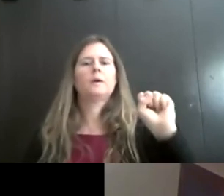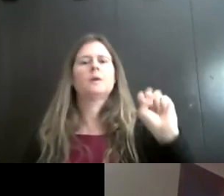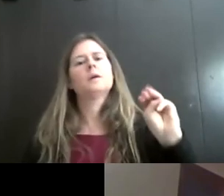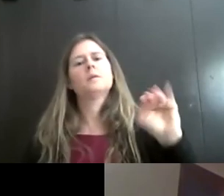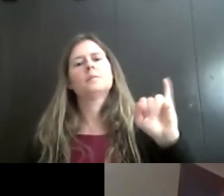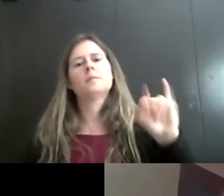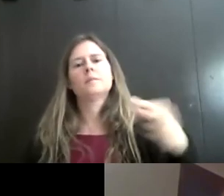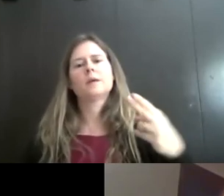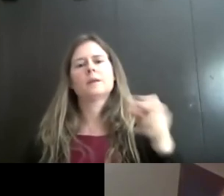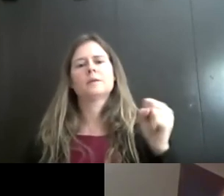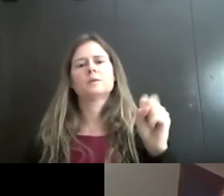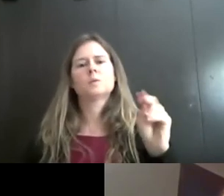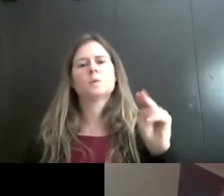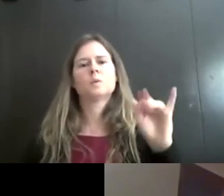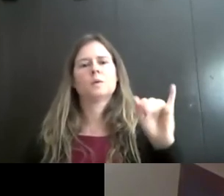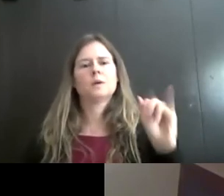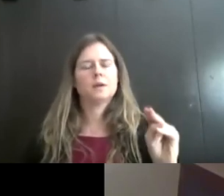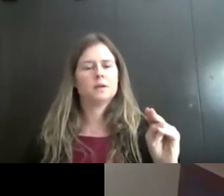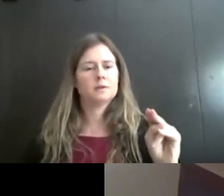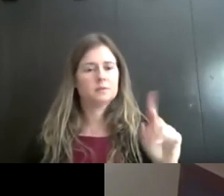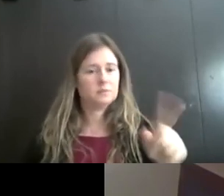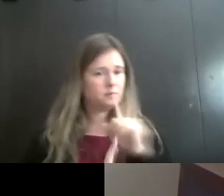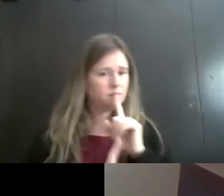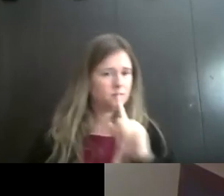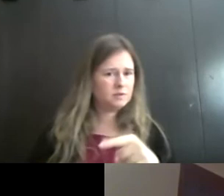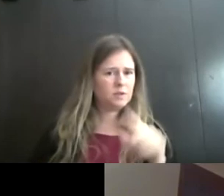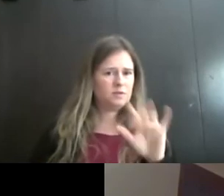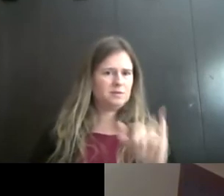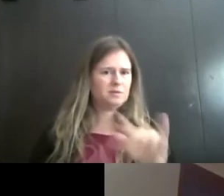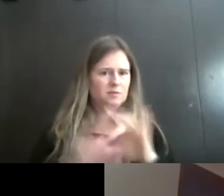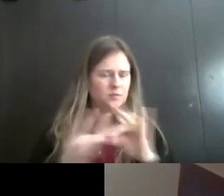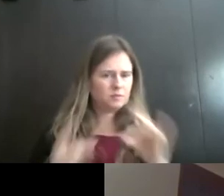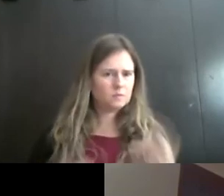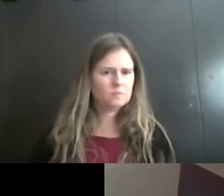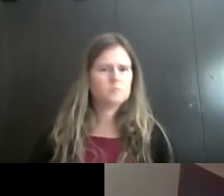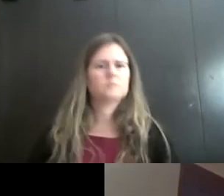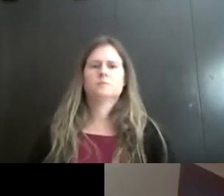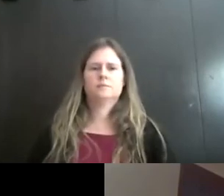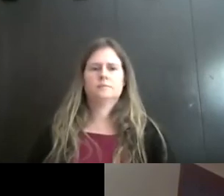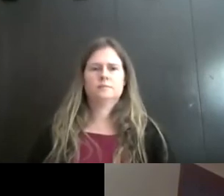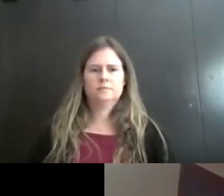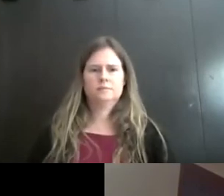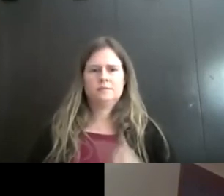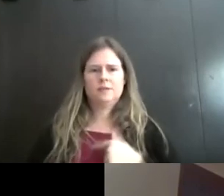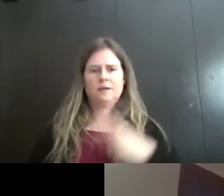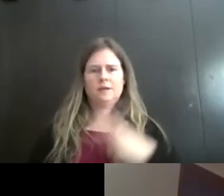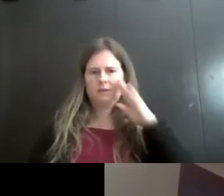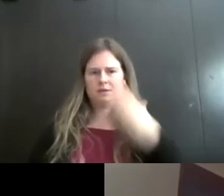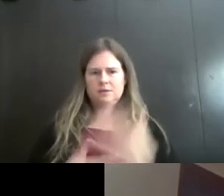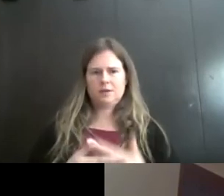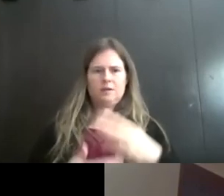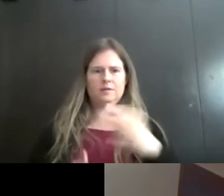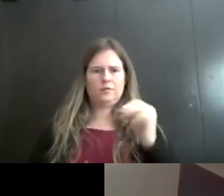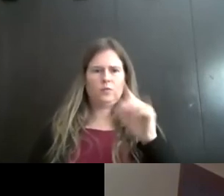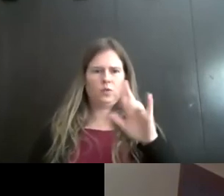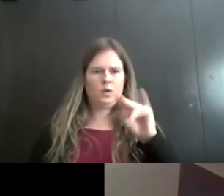Someone wanted you to just respond to that, comment on that. Well, as I opened, I'm the son of a Marine, and my father was